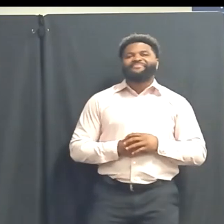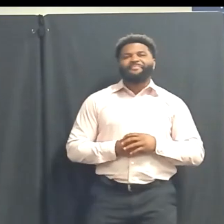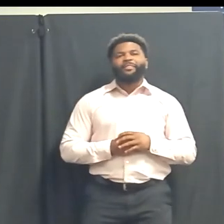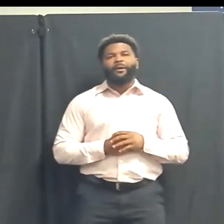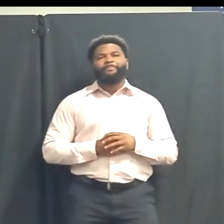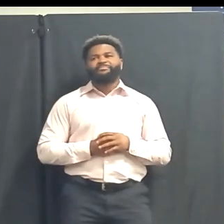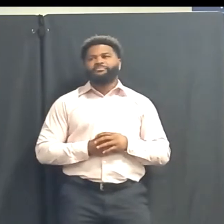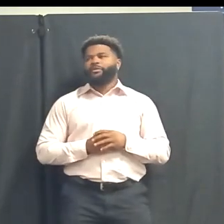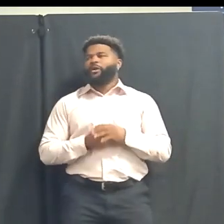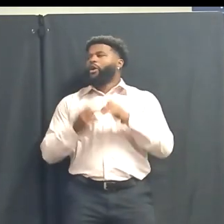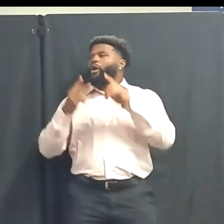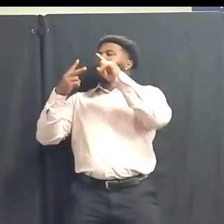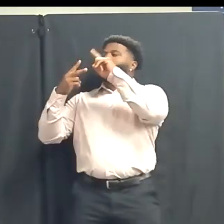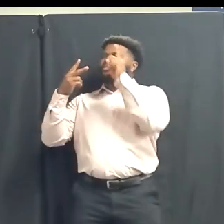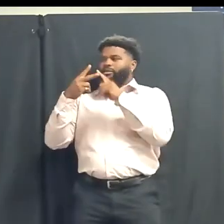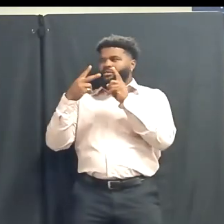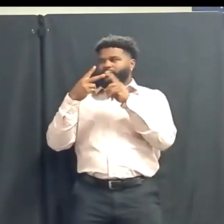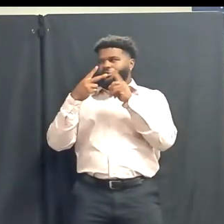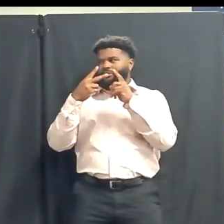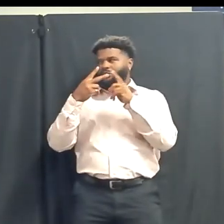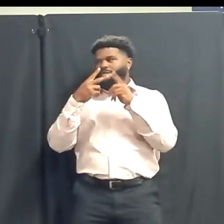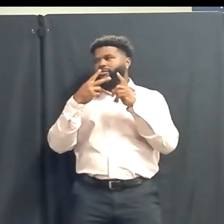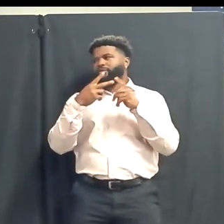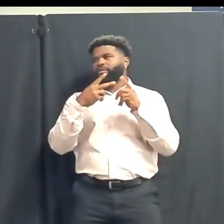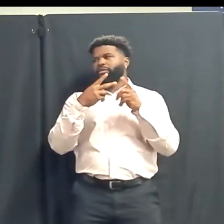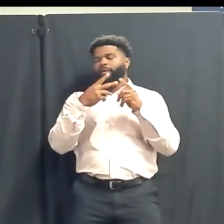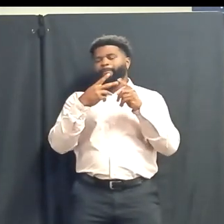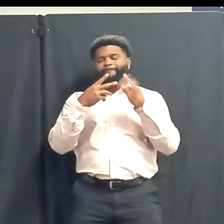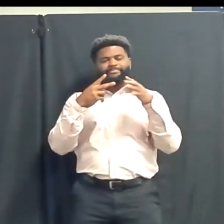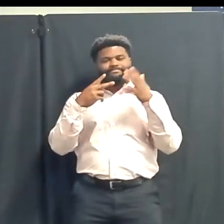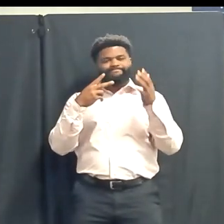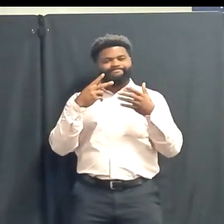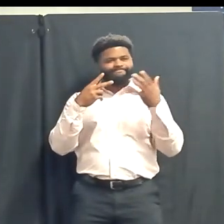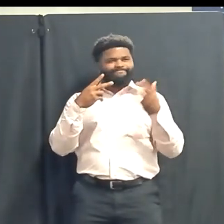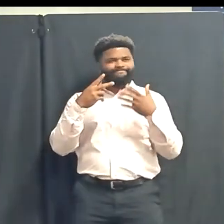And the other thing was that,